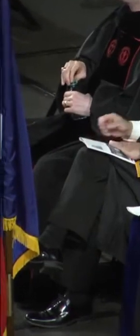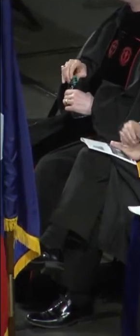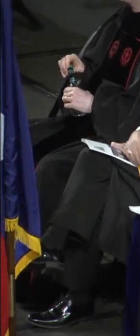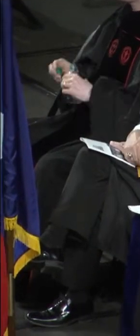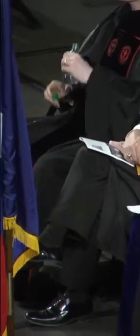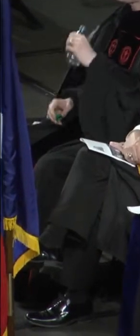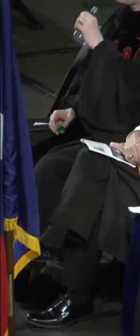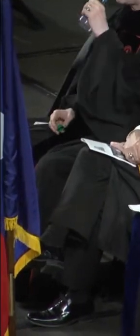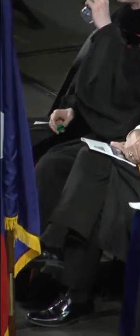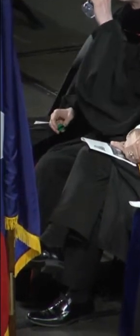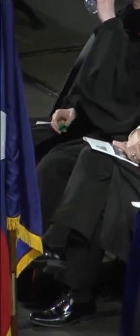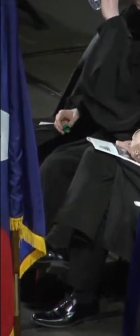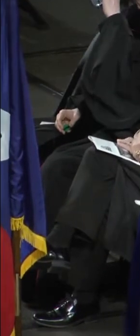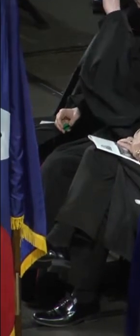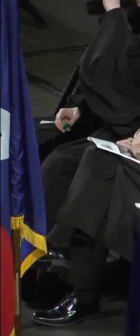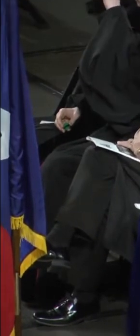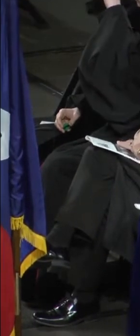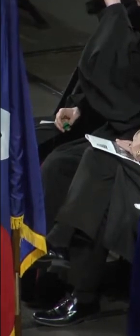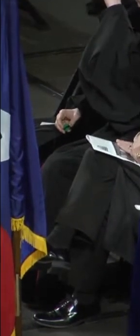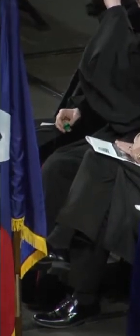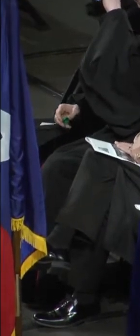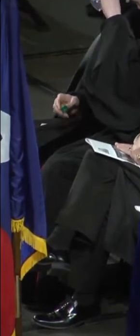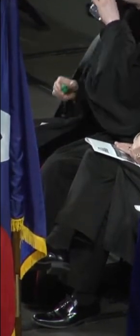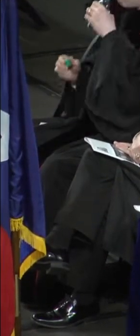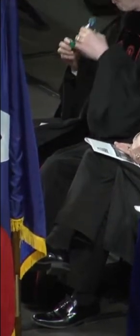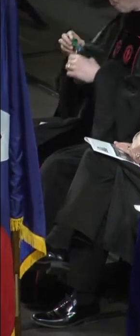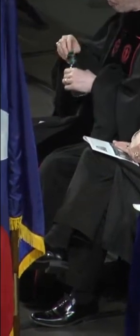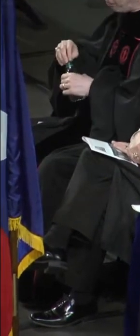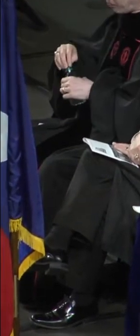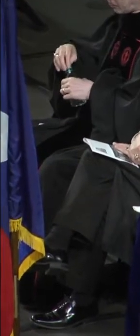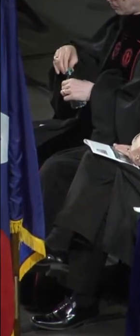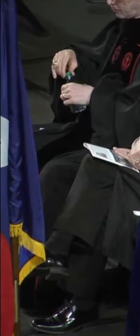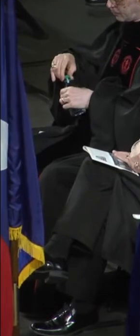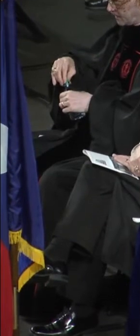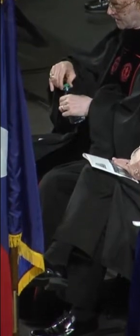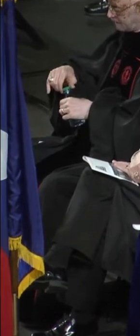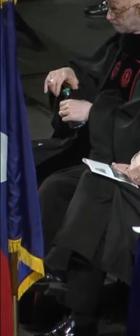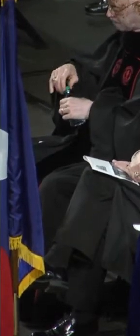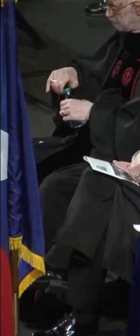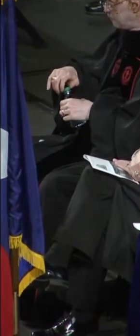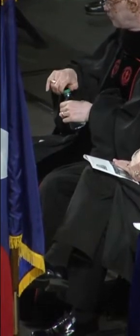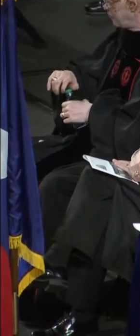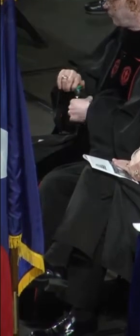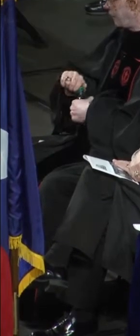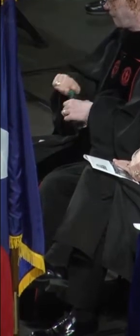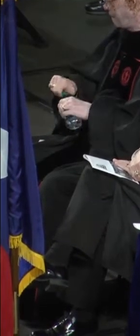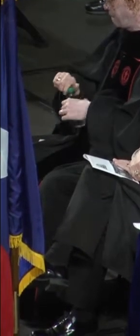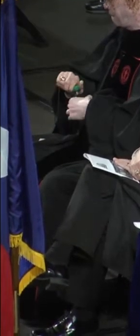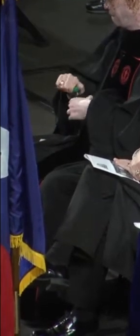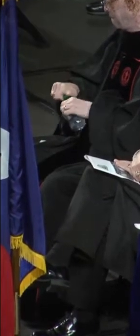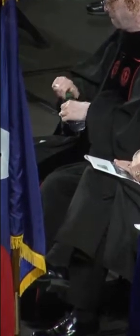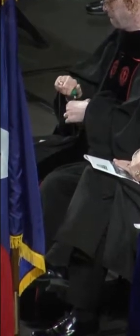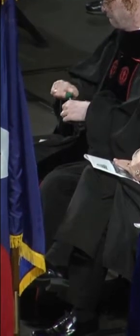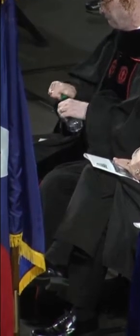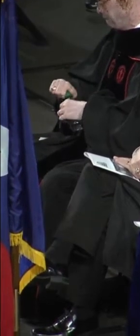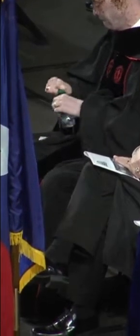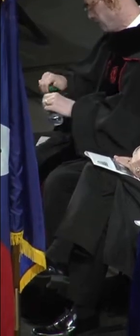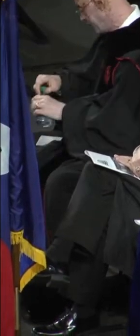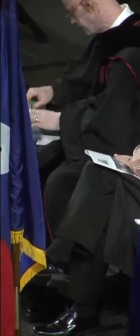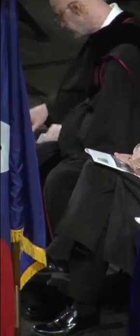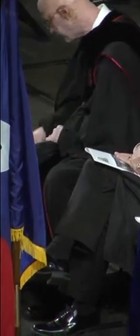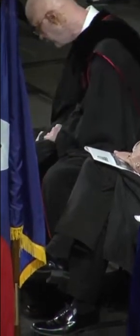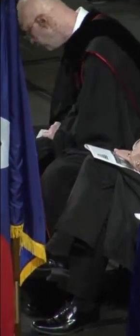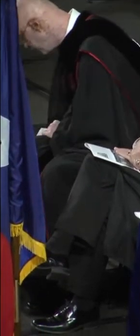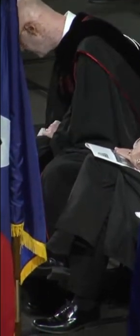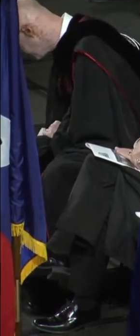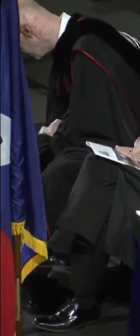Biology Honor Society, and the American Medical Students Association. She has received multiple academic awards